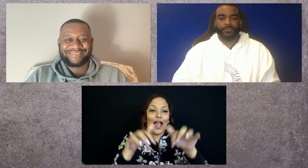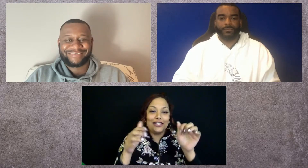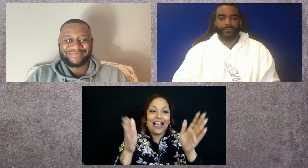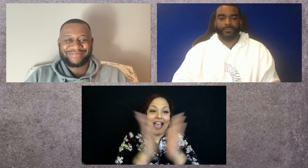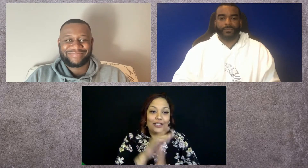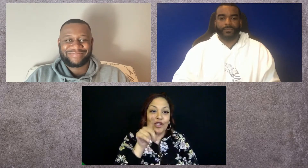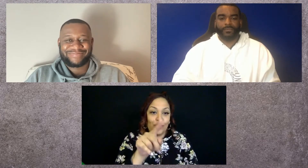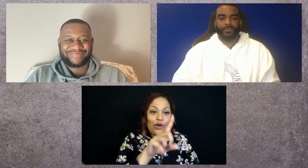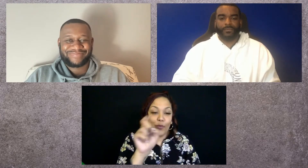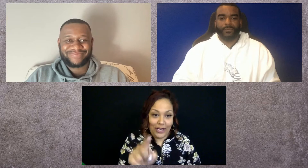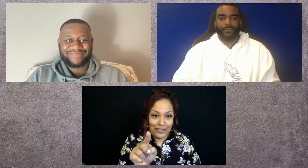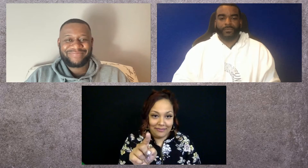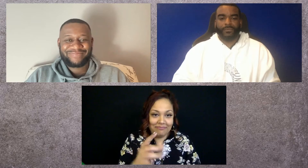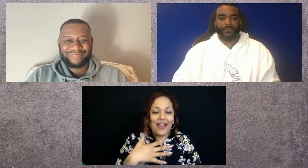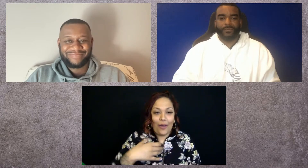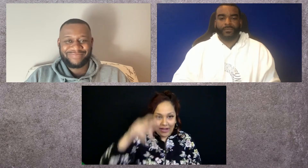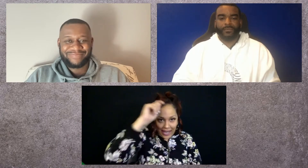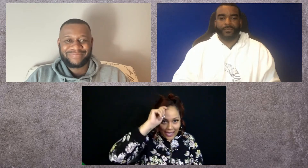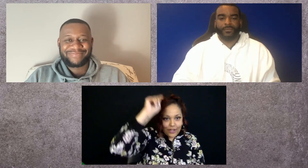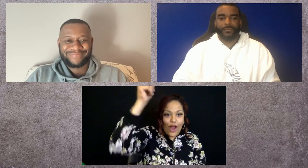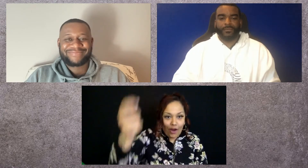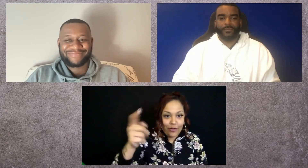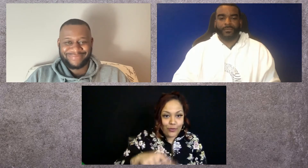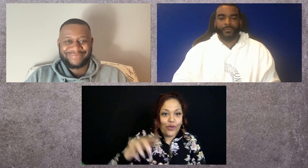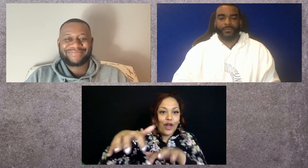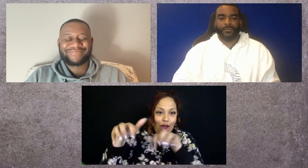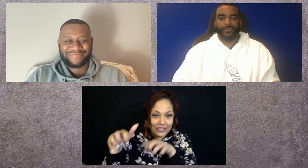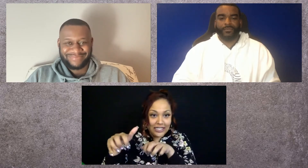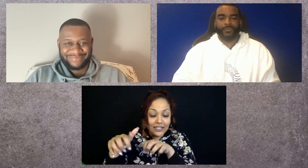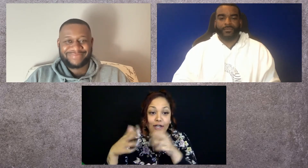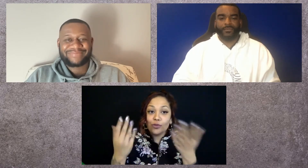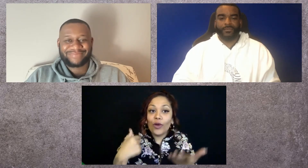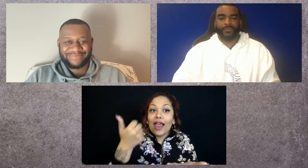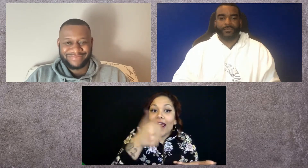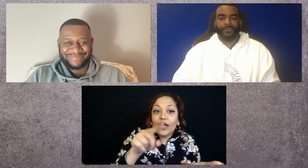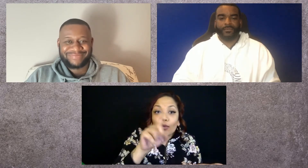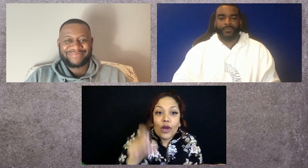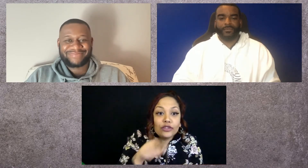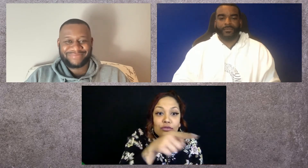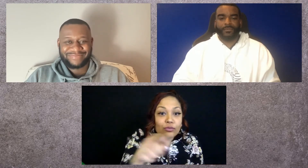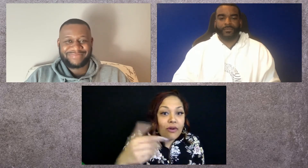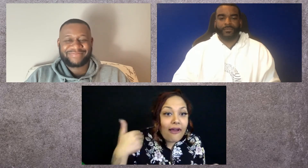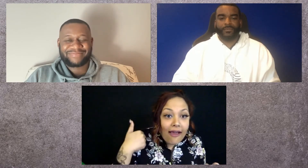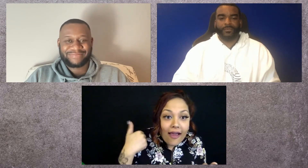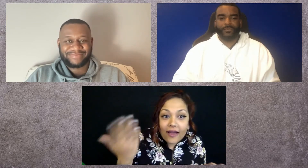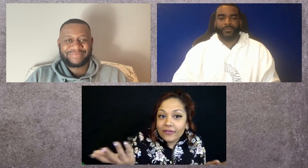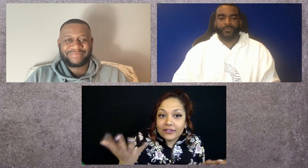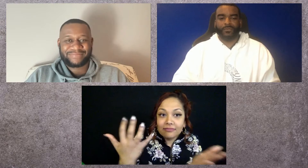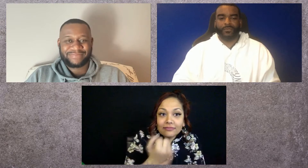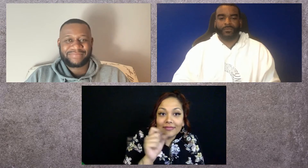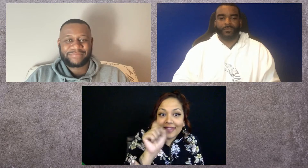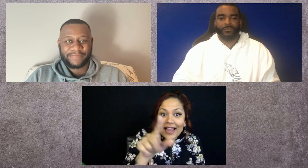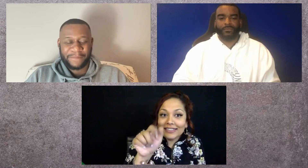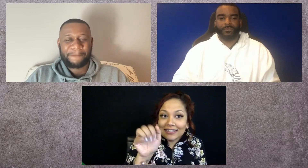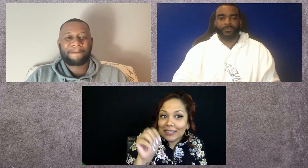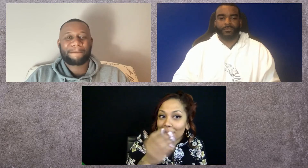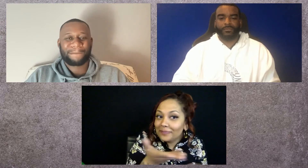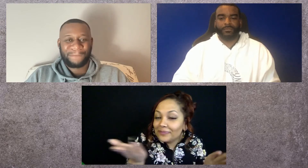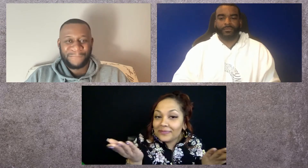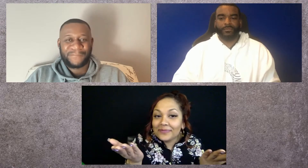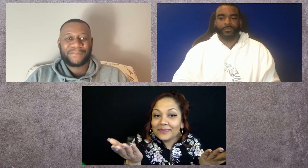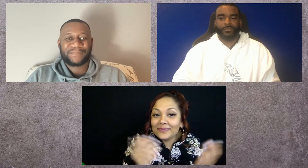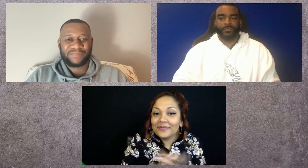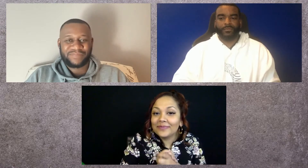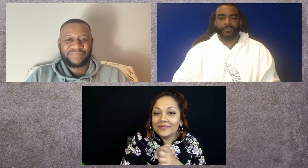Okay. Let's let the audience ask you. Maybe I'm going to take my hat off for a minute and see if the audience has any questions out there.